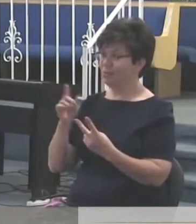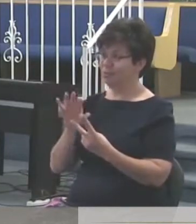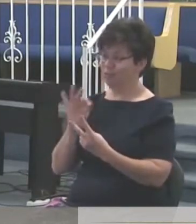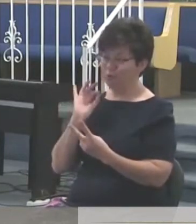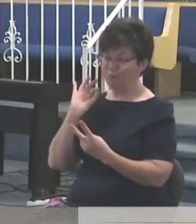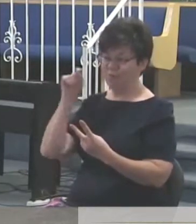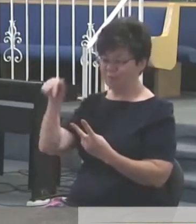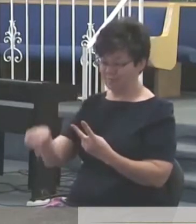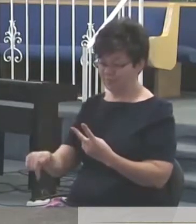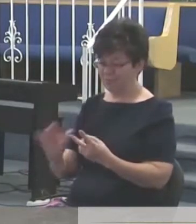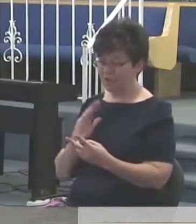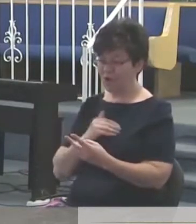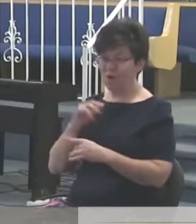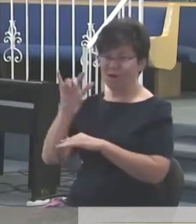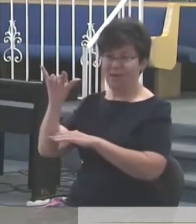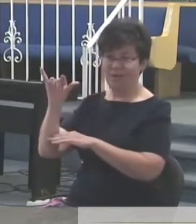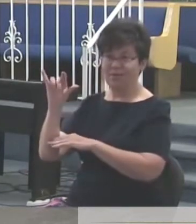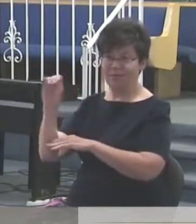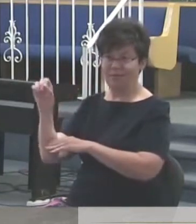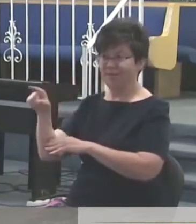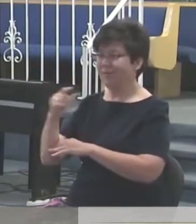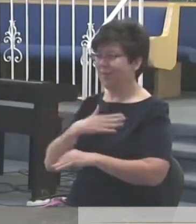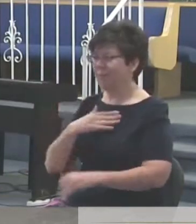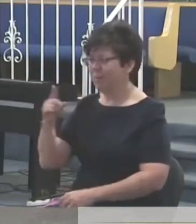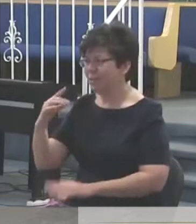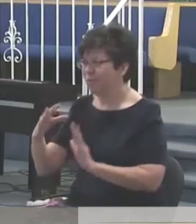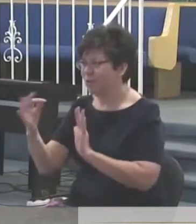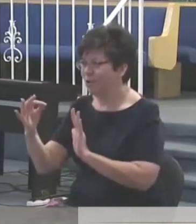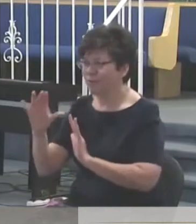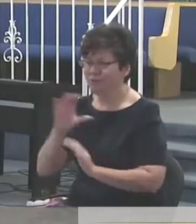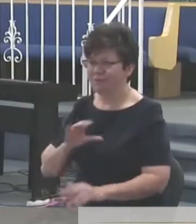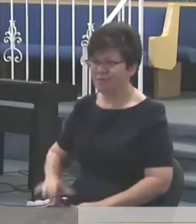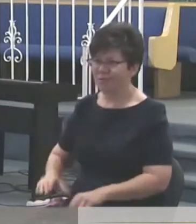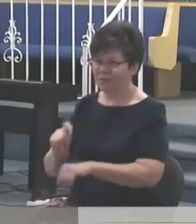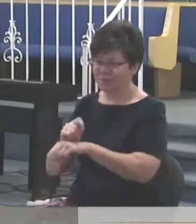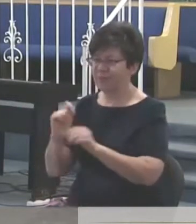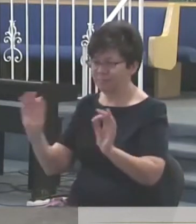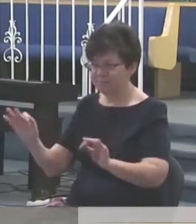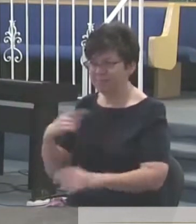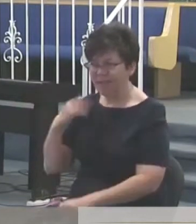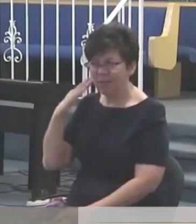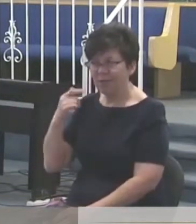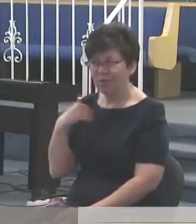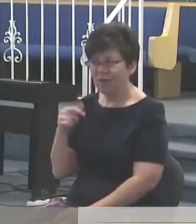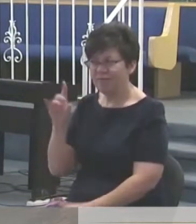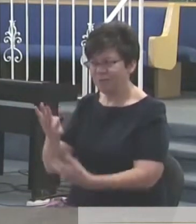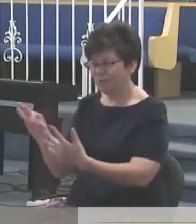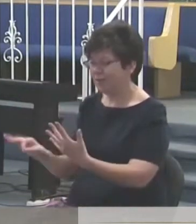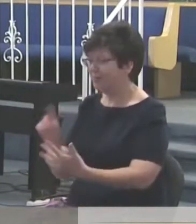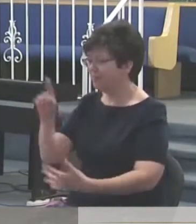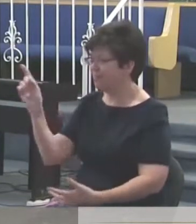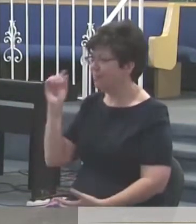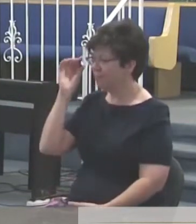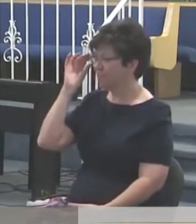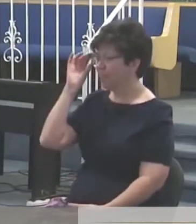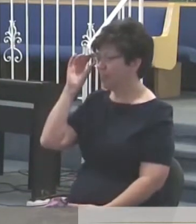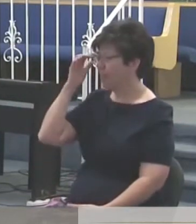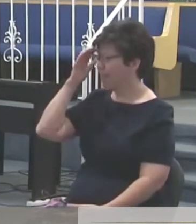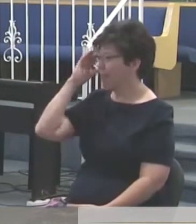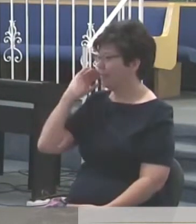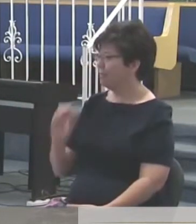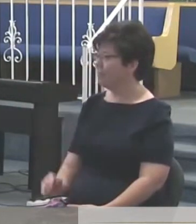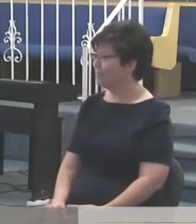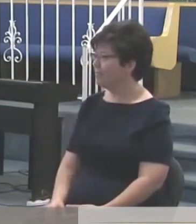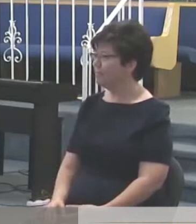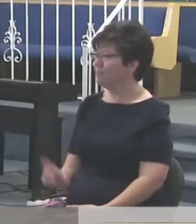chose our airline. Well, I'm glad that you chose Christ Temple. I know you had a choice. You could have been anywhere else.